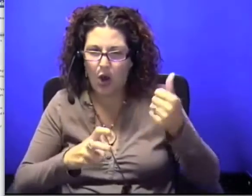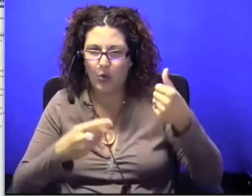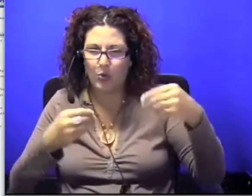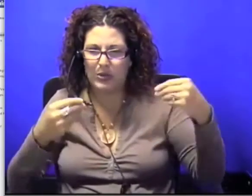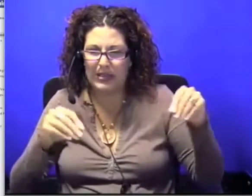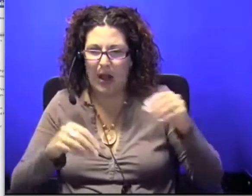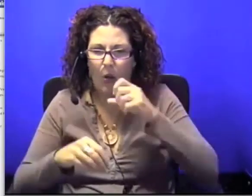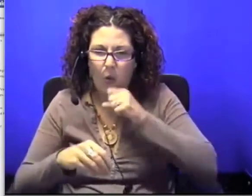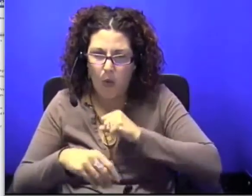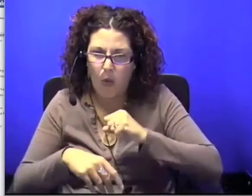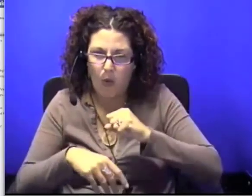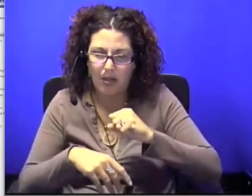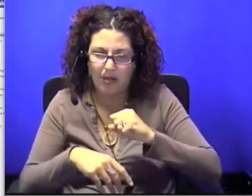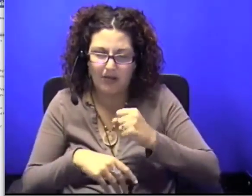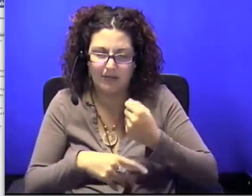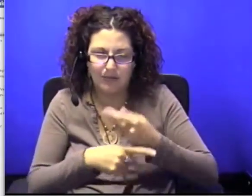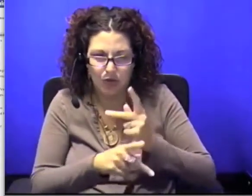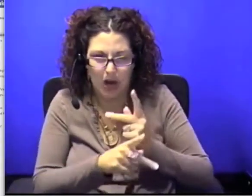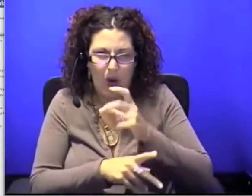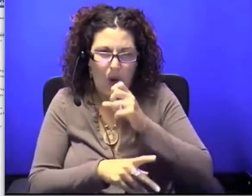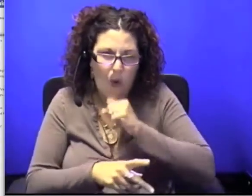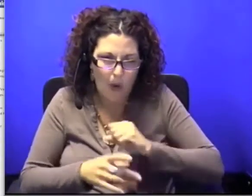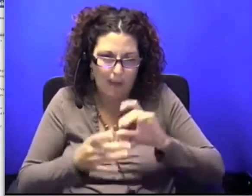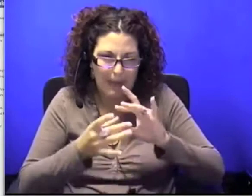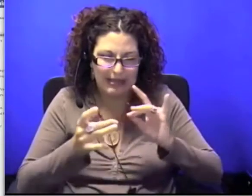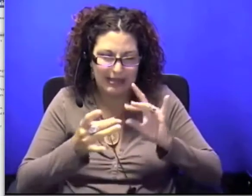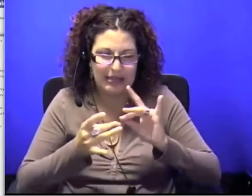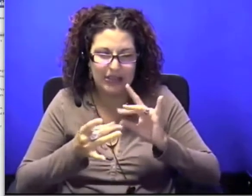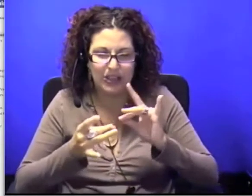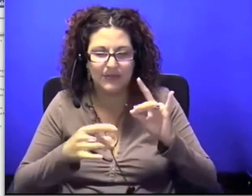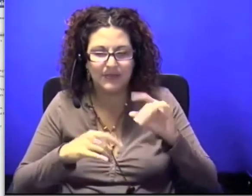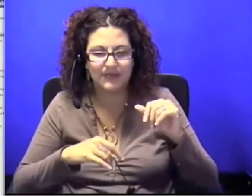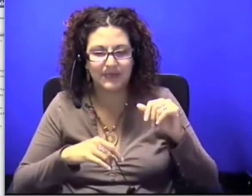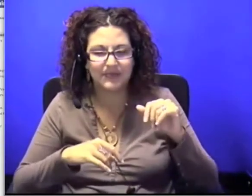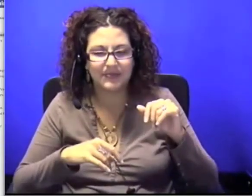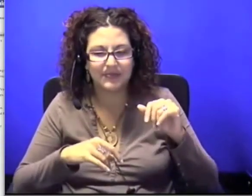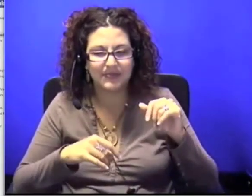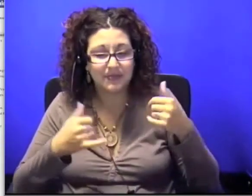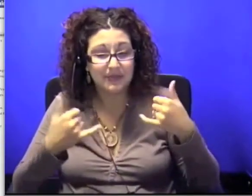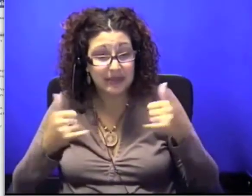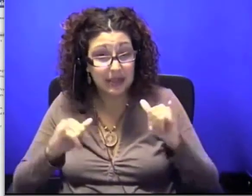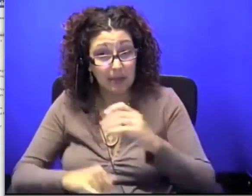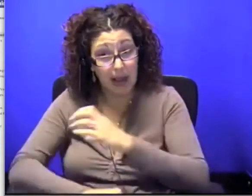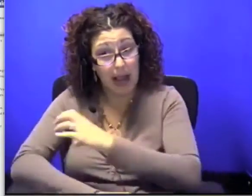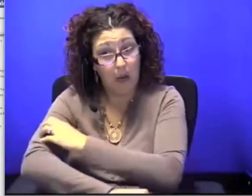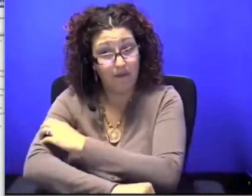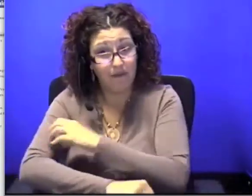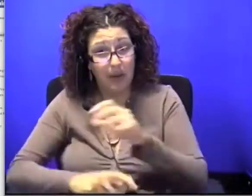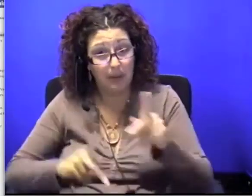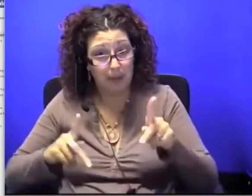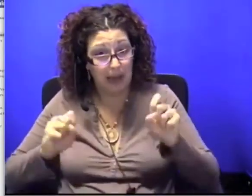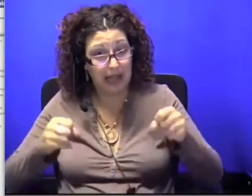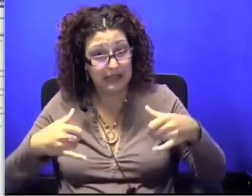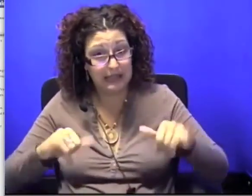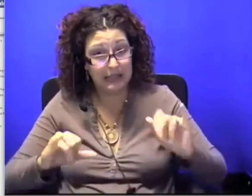It's harder to sell it because it's an old message. It's still powerful. People can